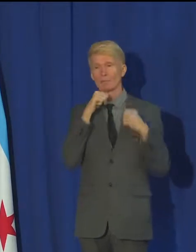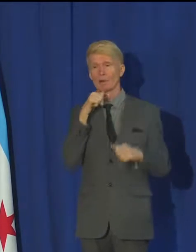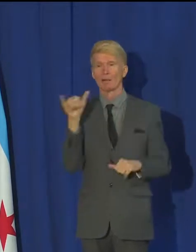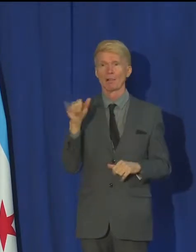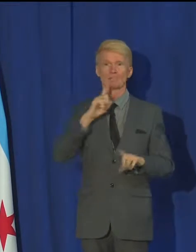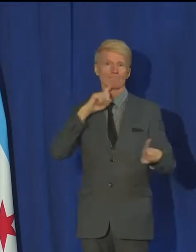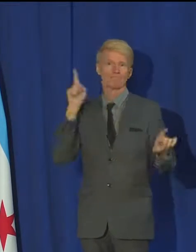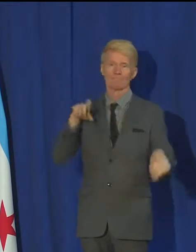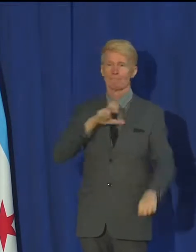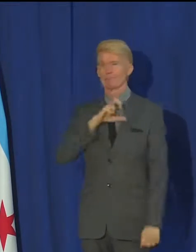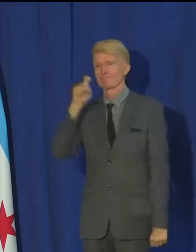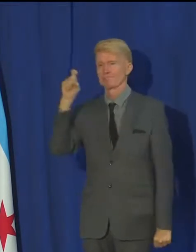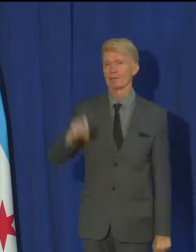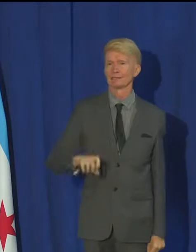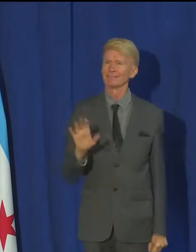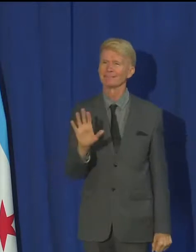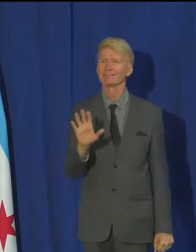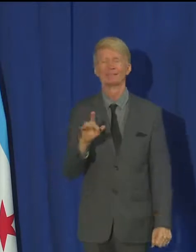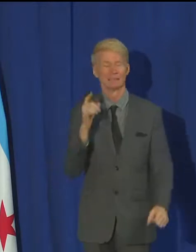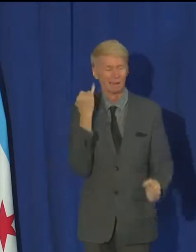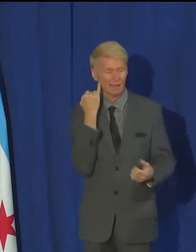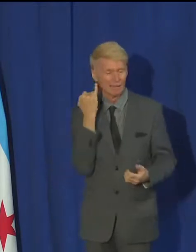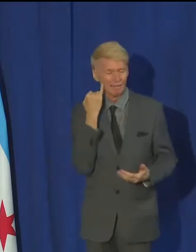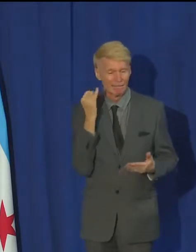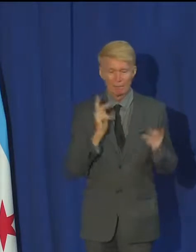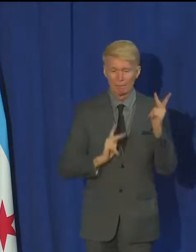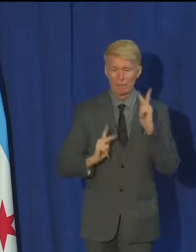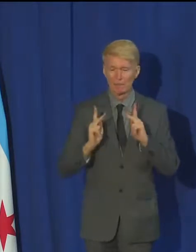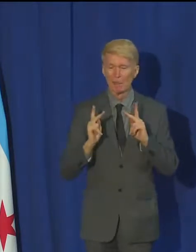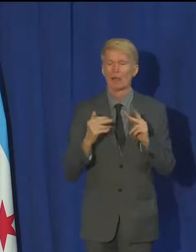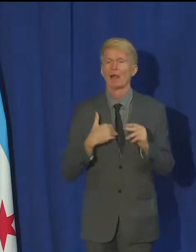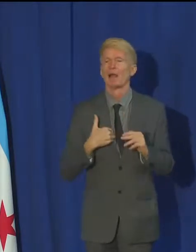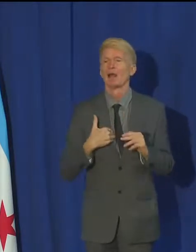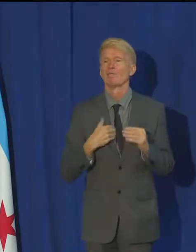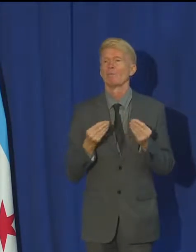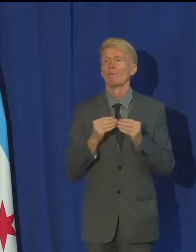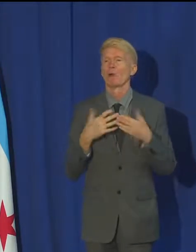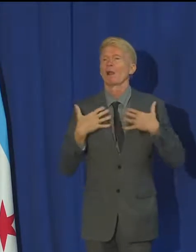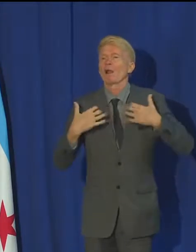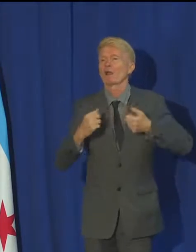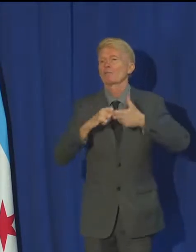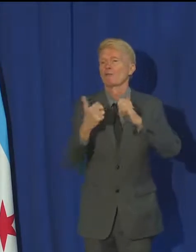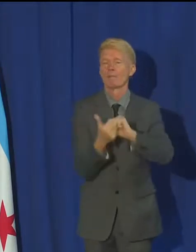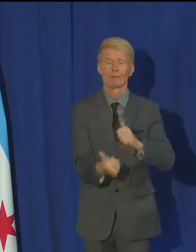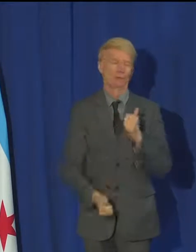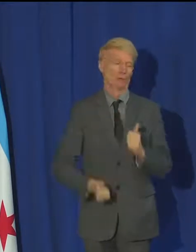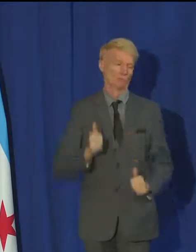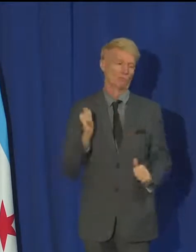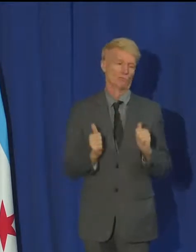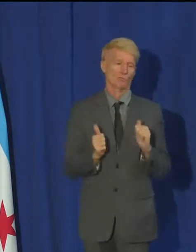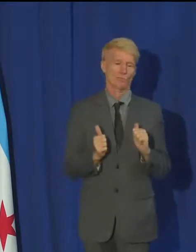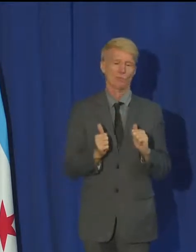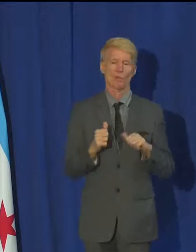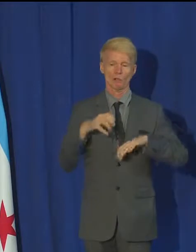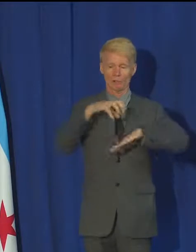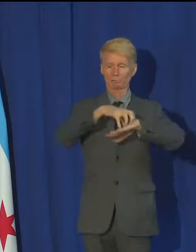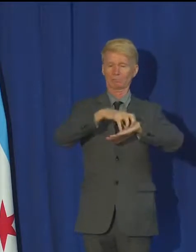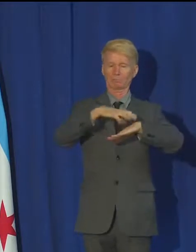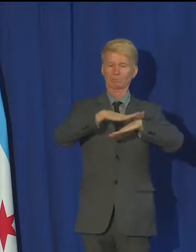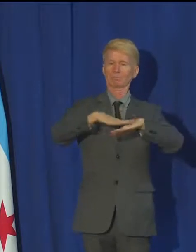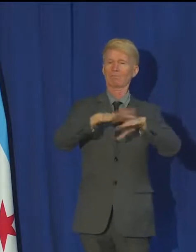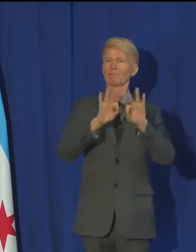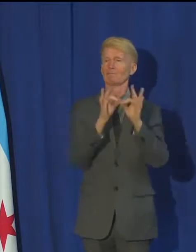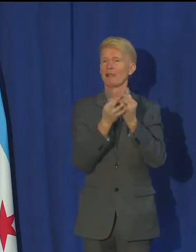this. I don't, you know, for people who had a more serious underlying condition or someone in their bubble who has a